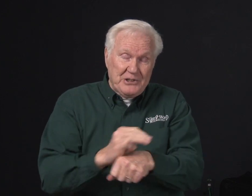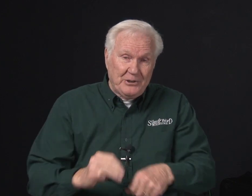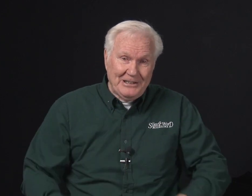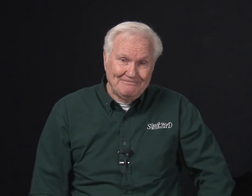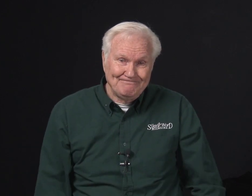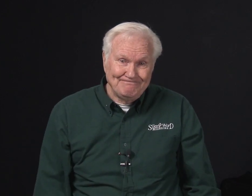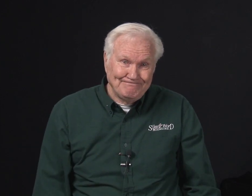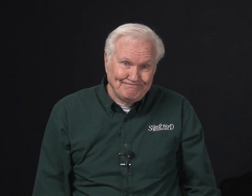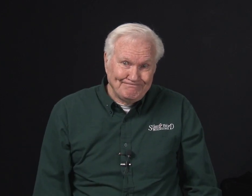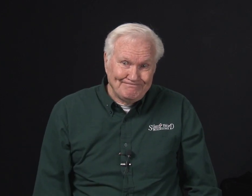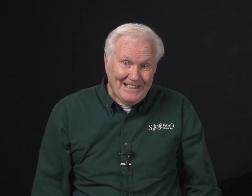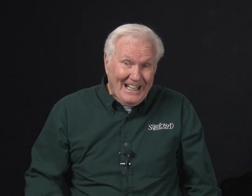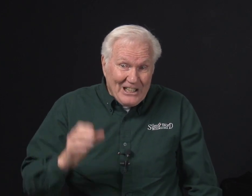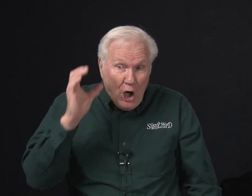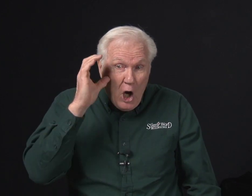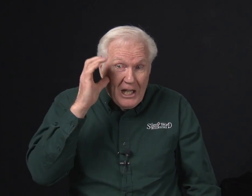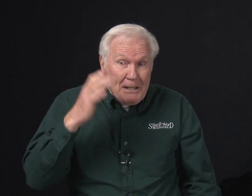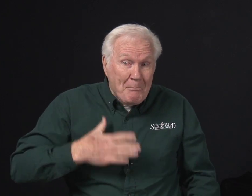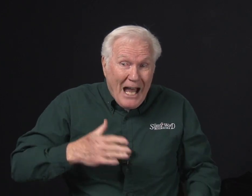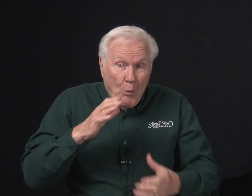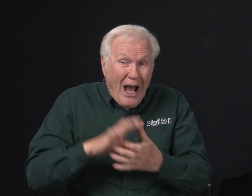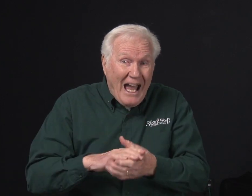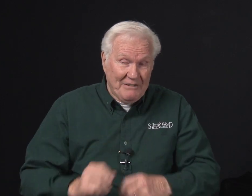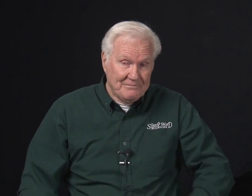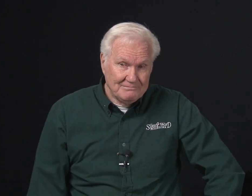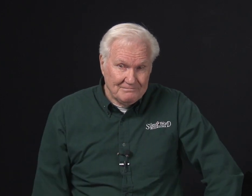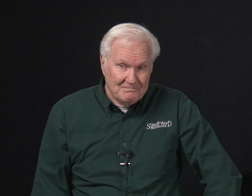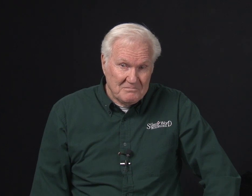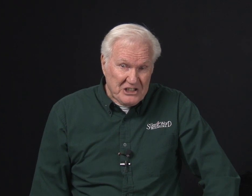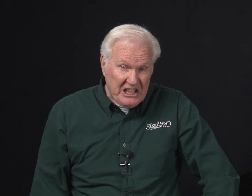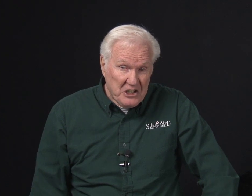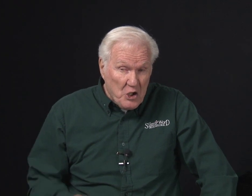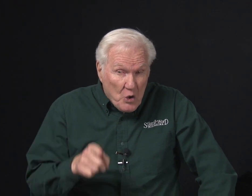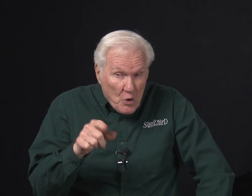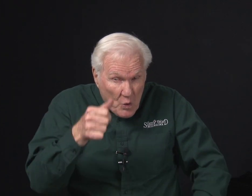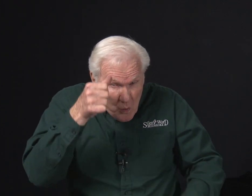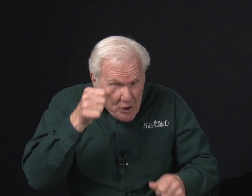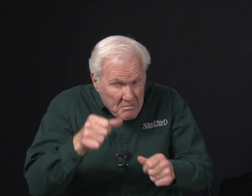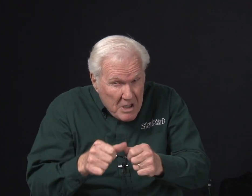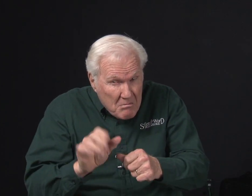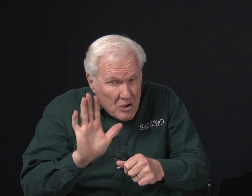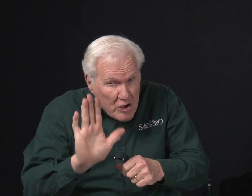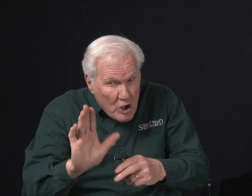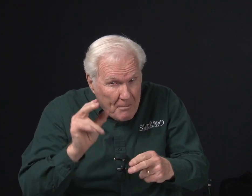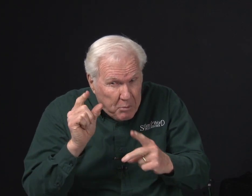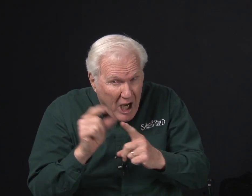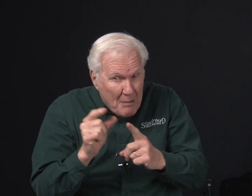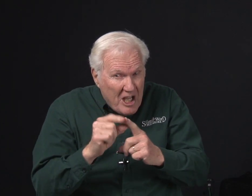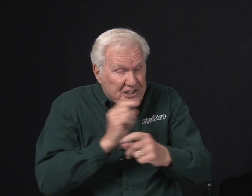ministry. And Carlene, my wife, said, remember your promise.